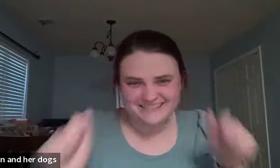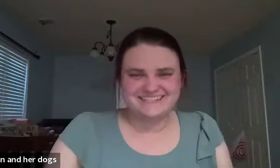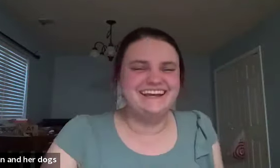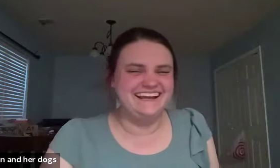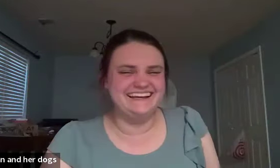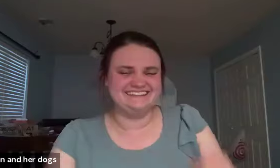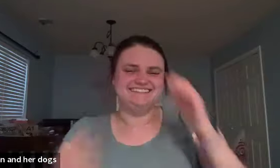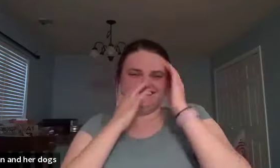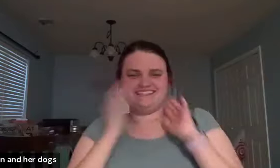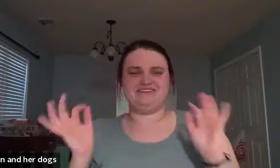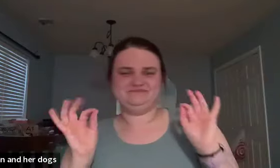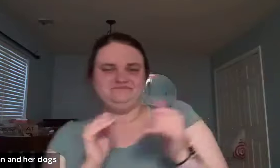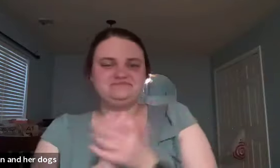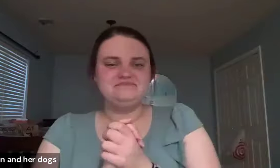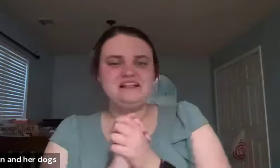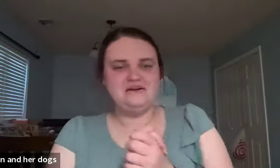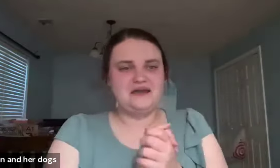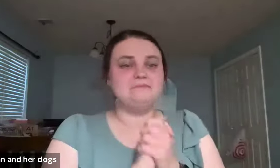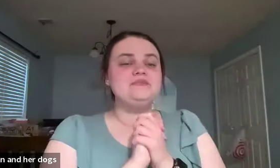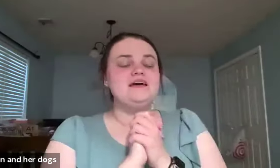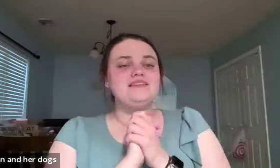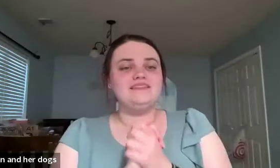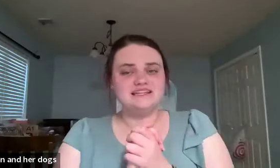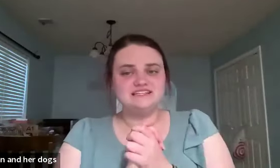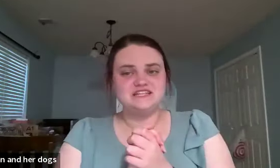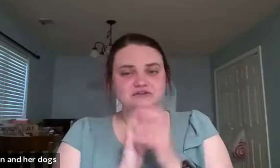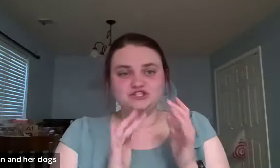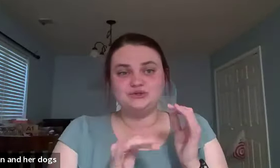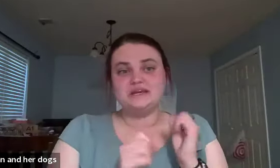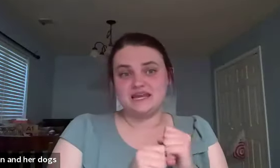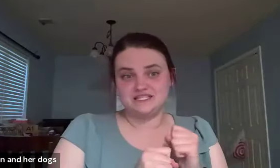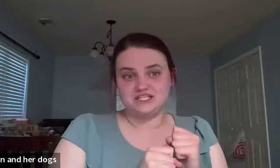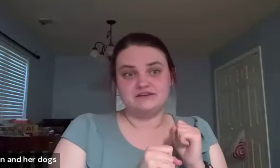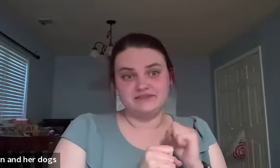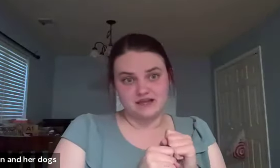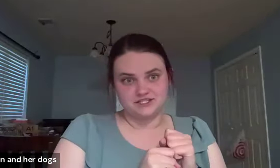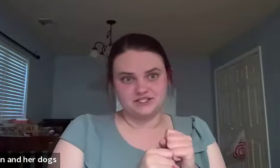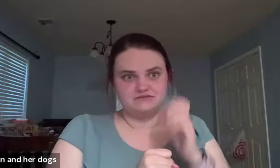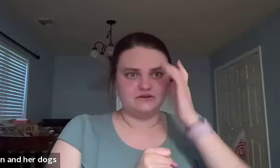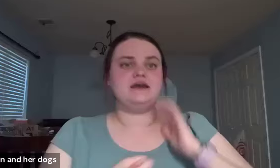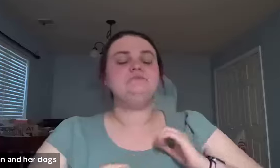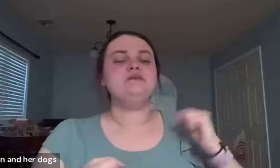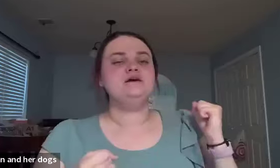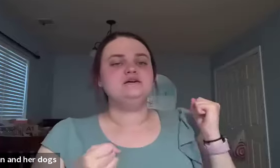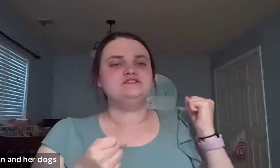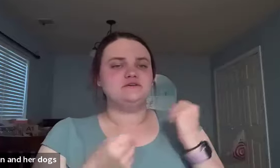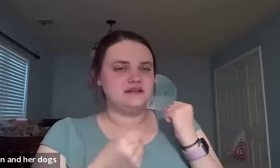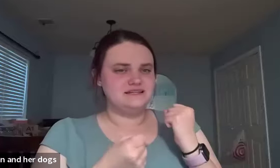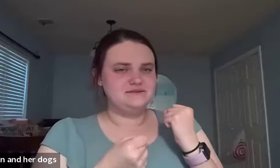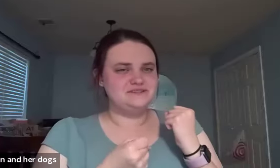watch. So, okay, let's now do next year and last year. Okay. So the nice thing with